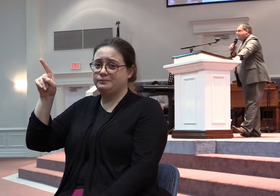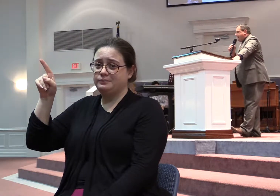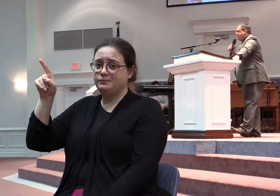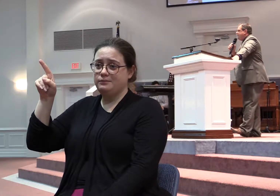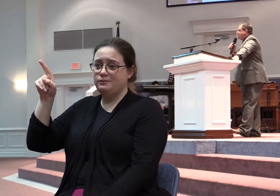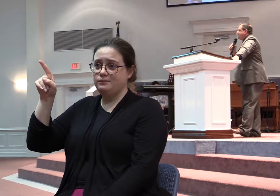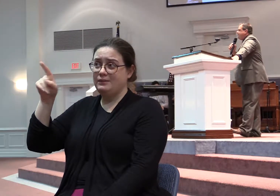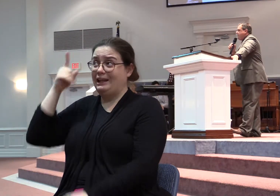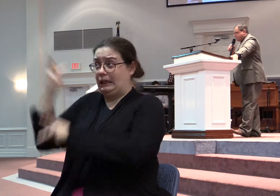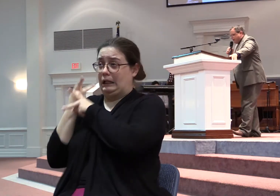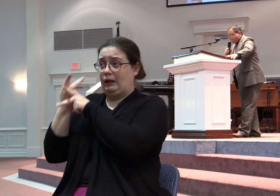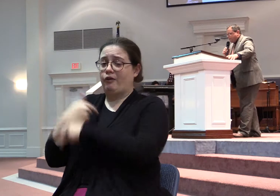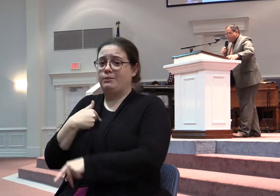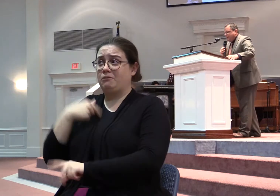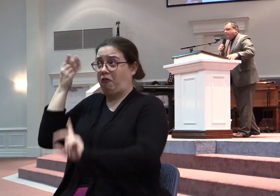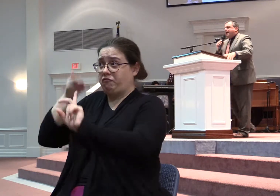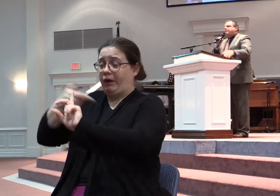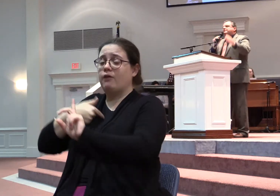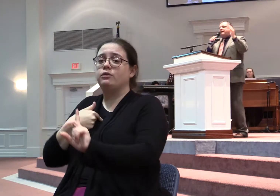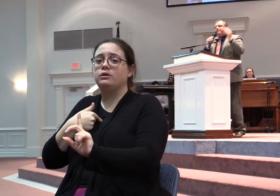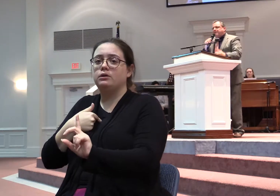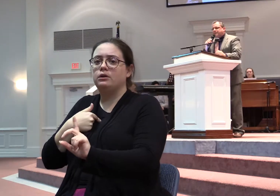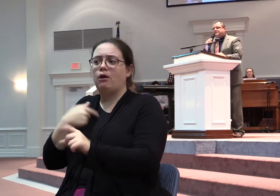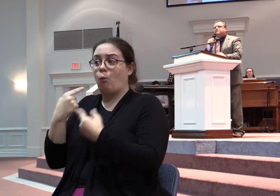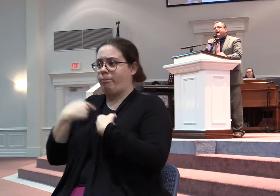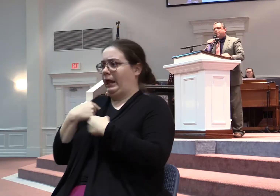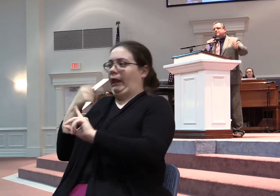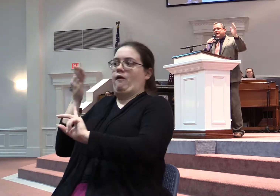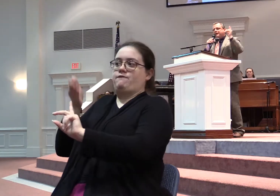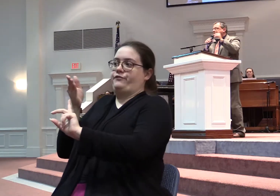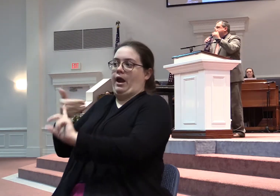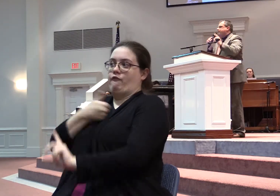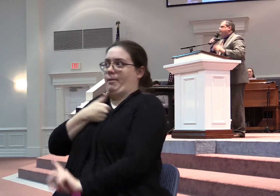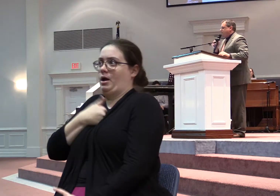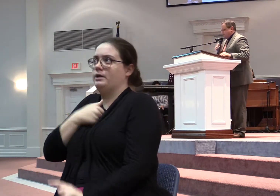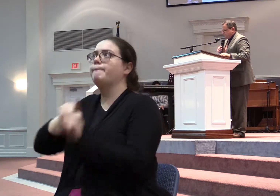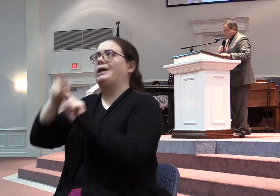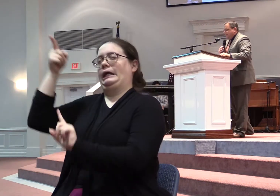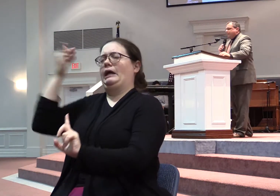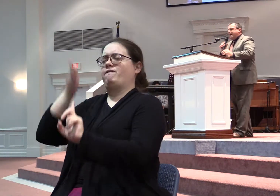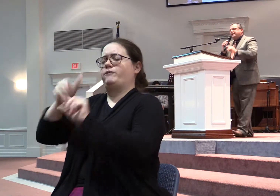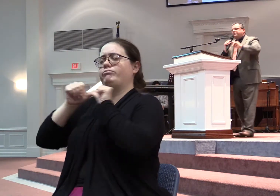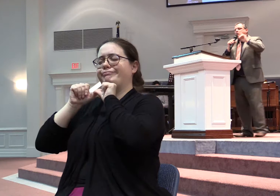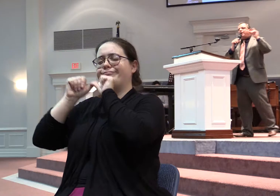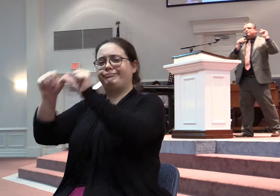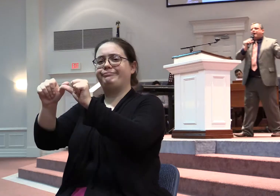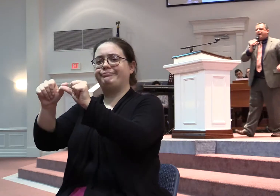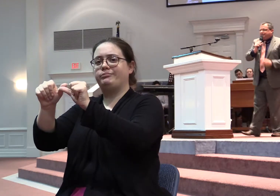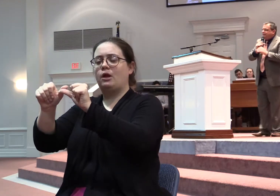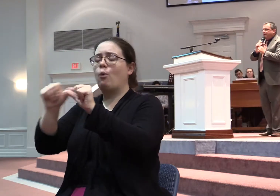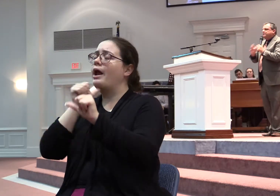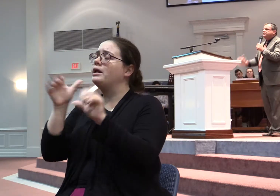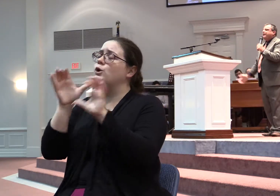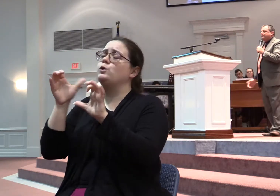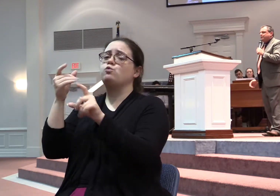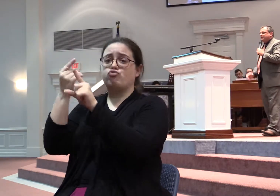He kept me. He was faithful. When I was unfaithful sometimes, he was faithful. When I didn't do what was right,